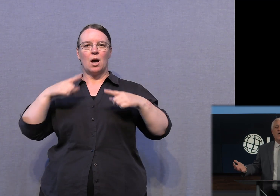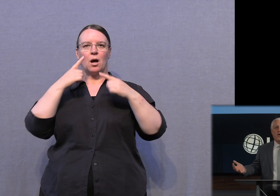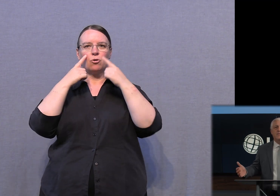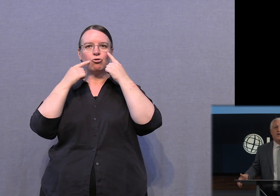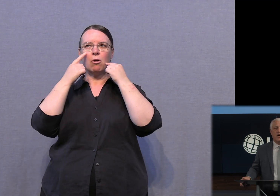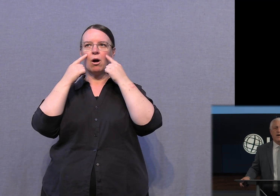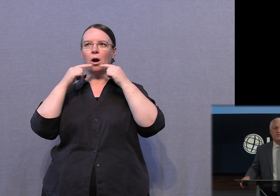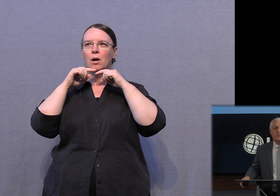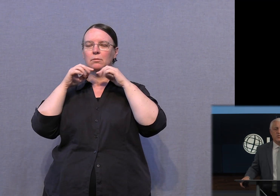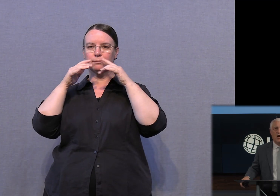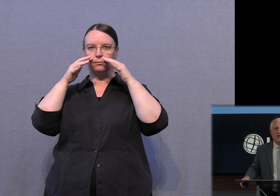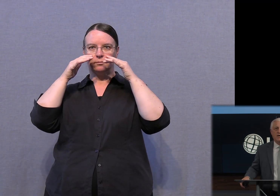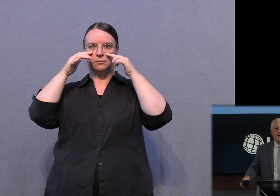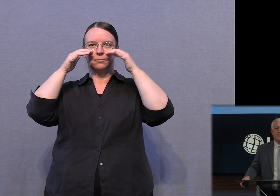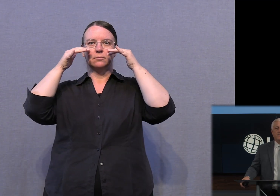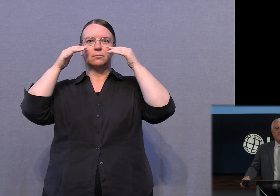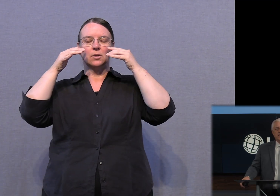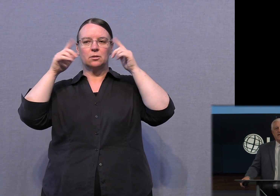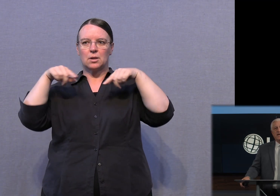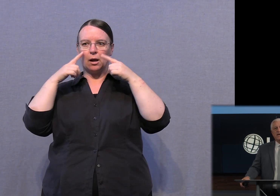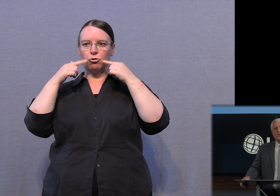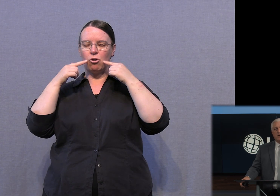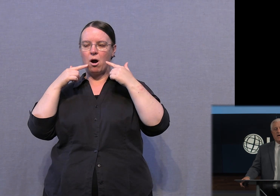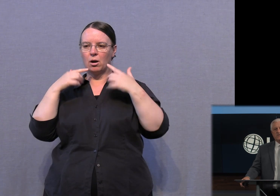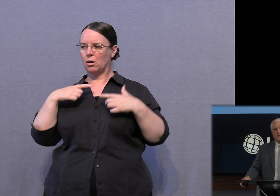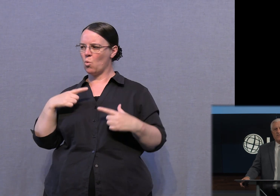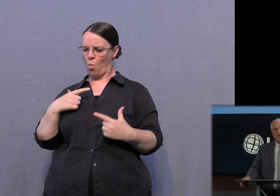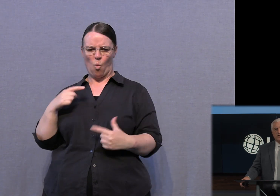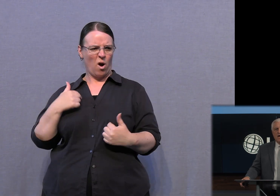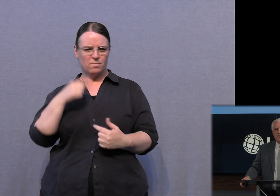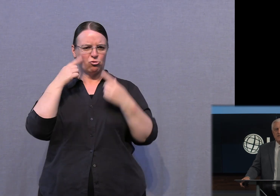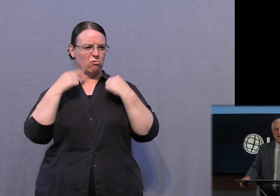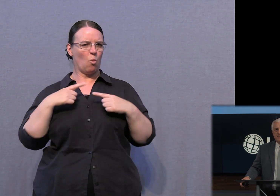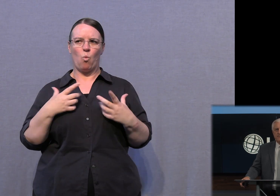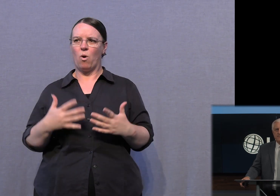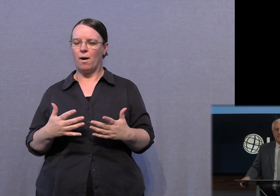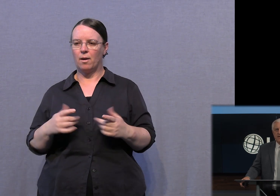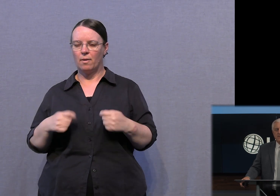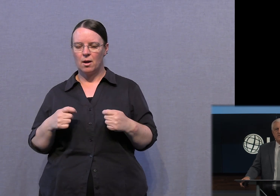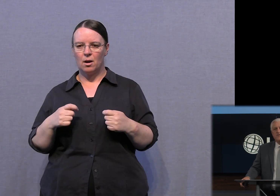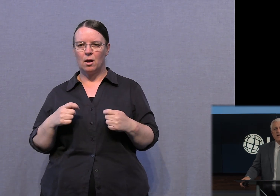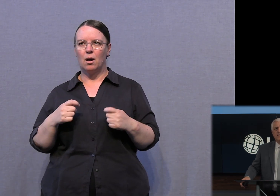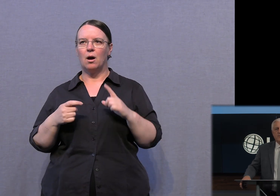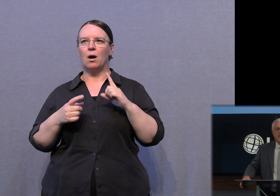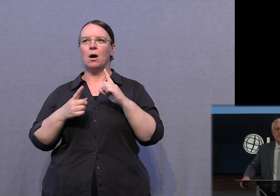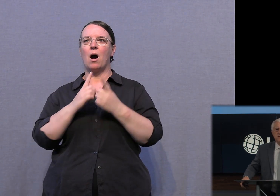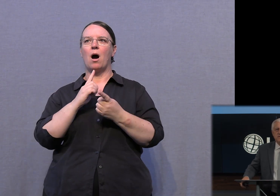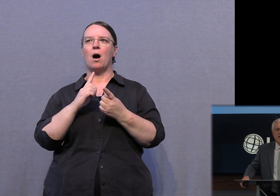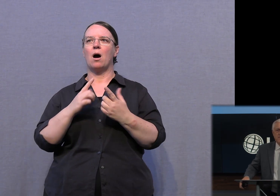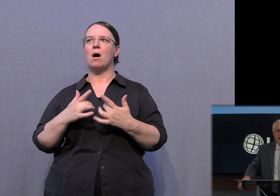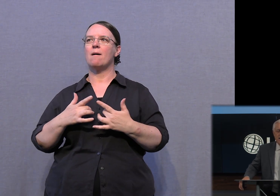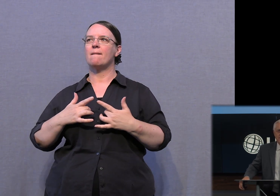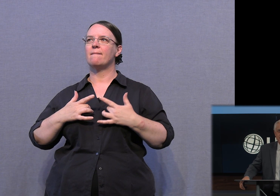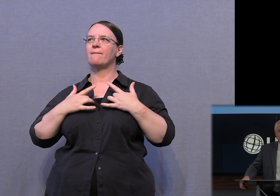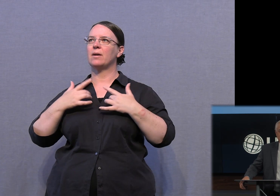on? Why am I crying? What's wrong? But then he realized for the first time in his life, he was feeling the presence